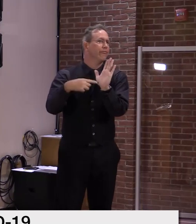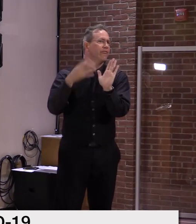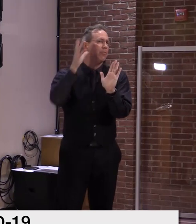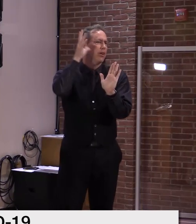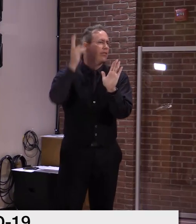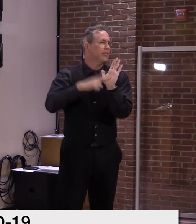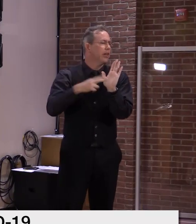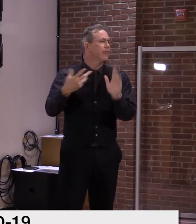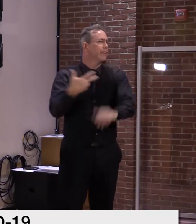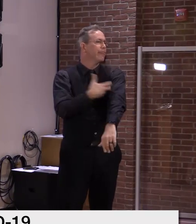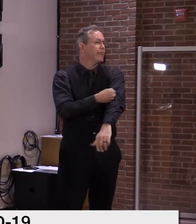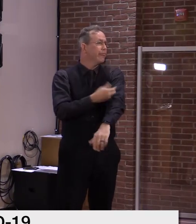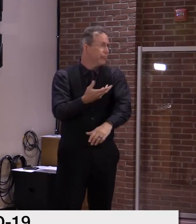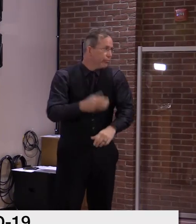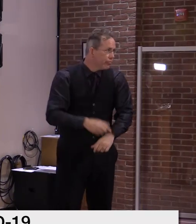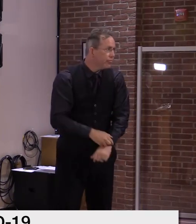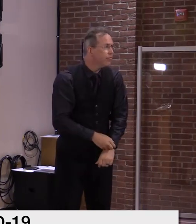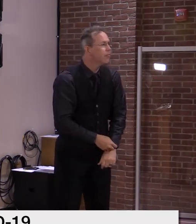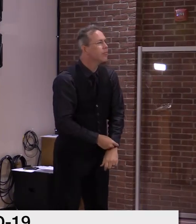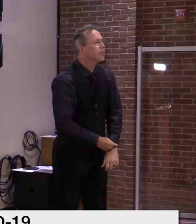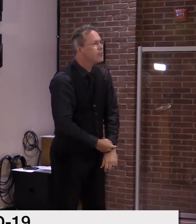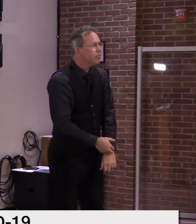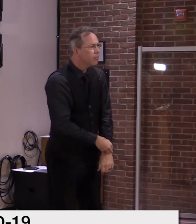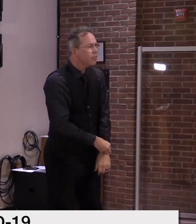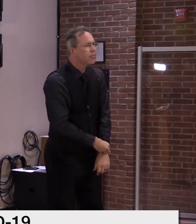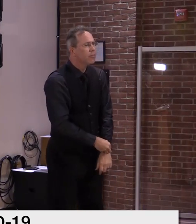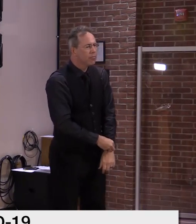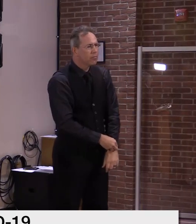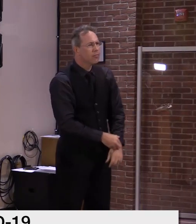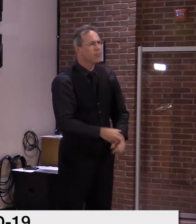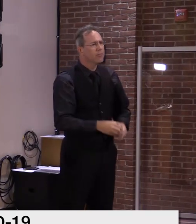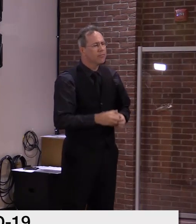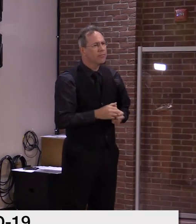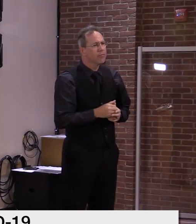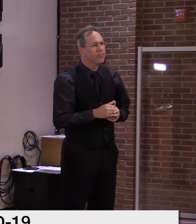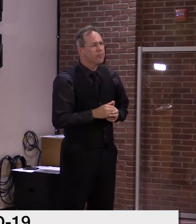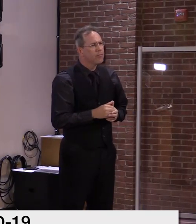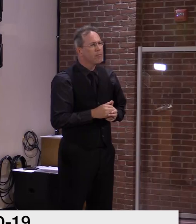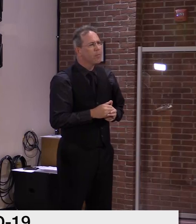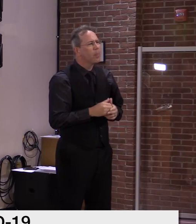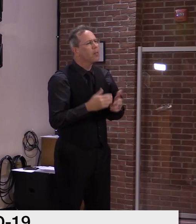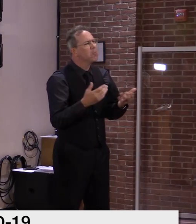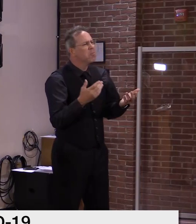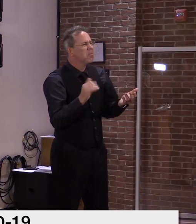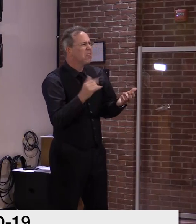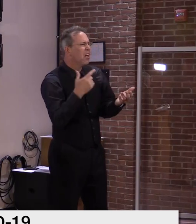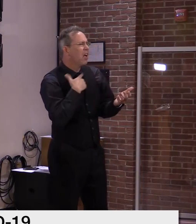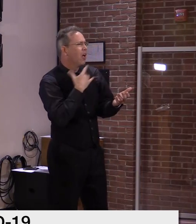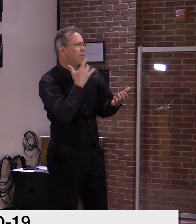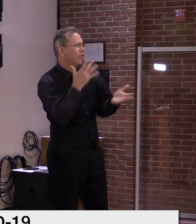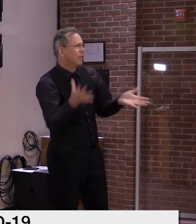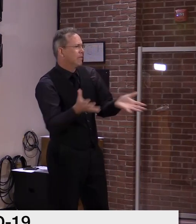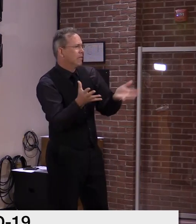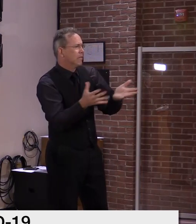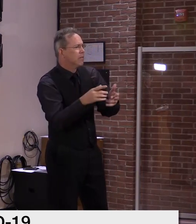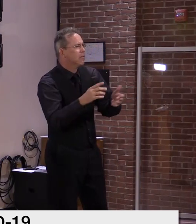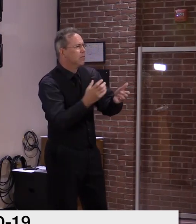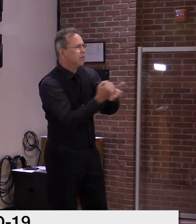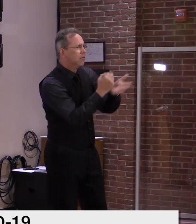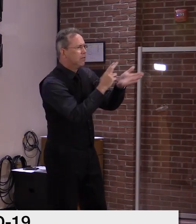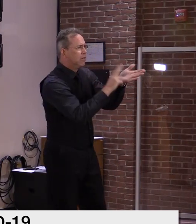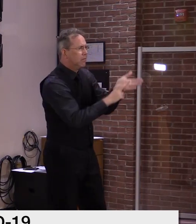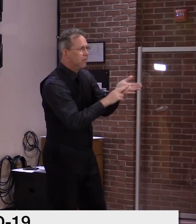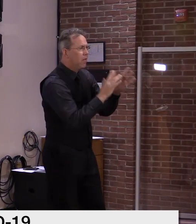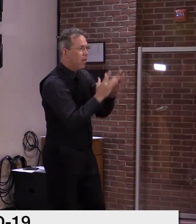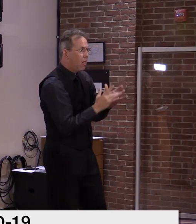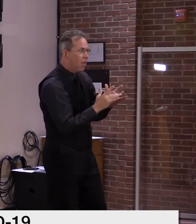I would like to encourage people to use the registration process. You know, we'll have almost up to 40 schools